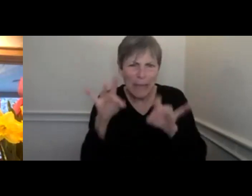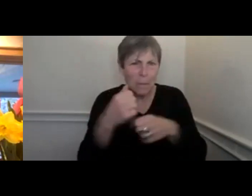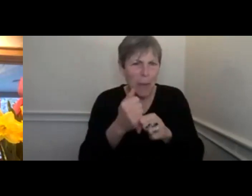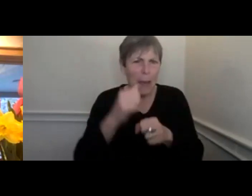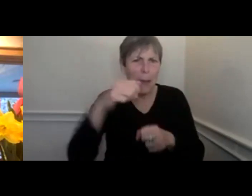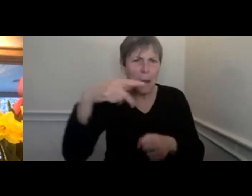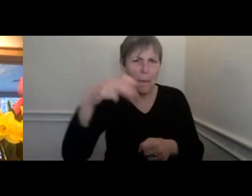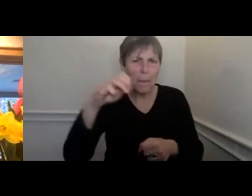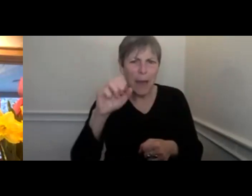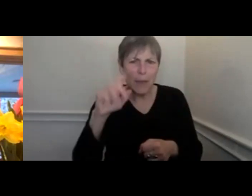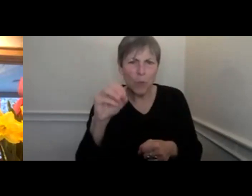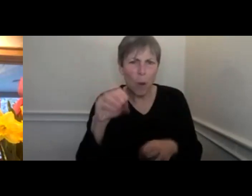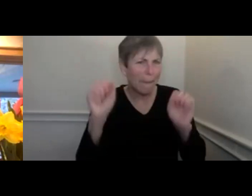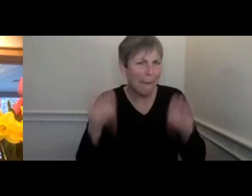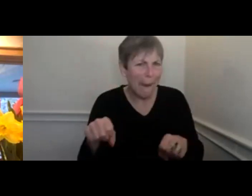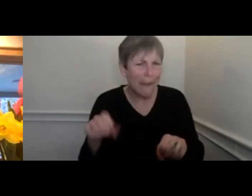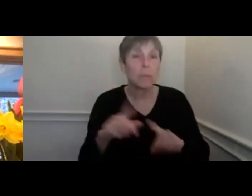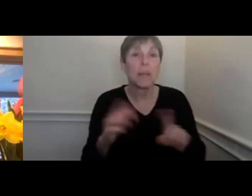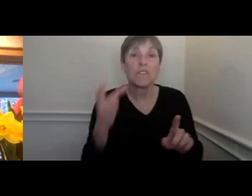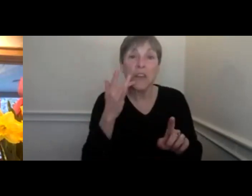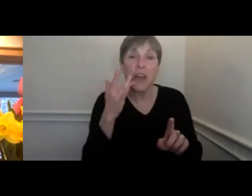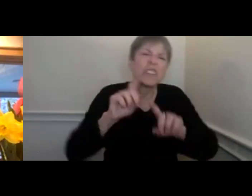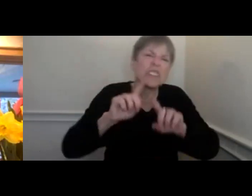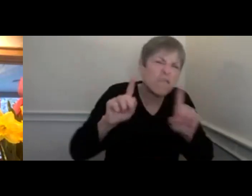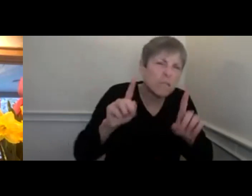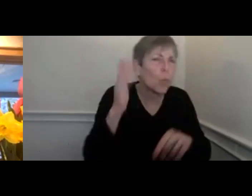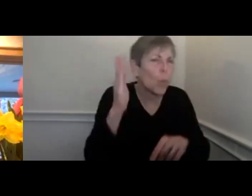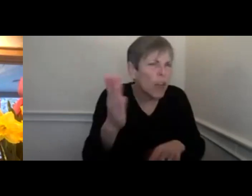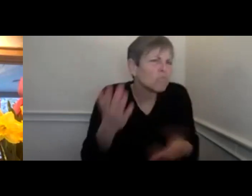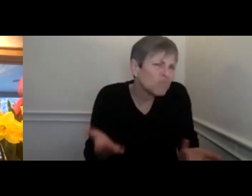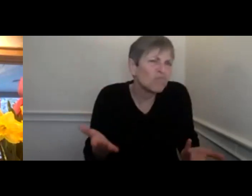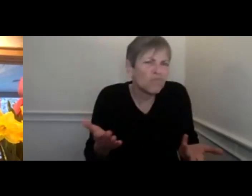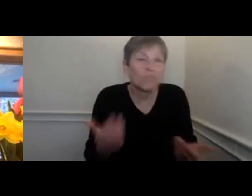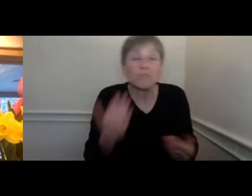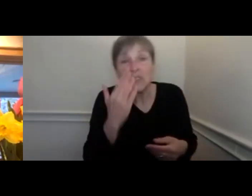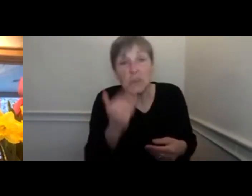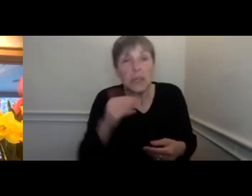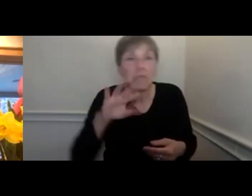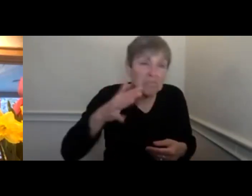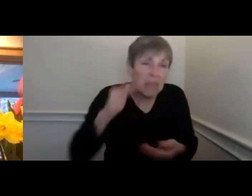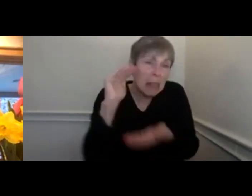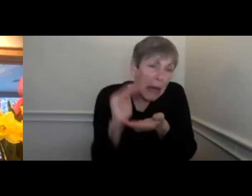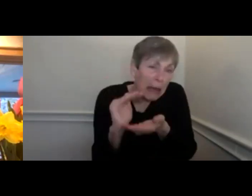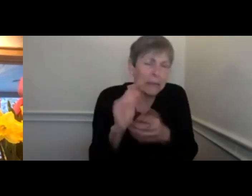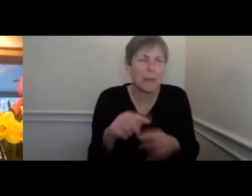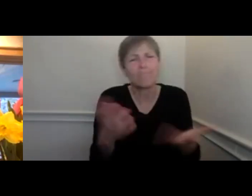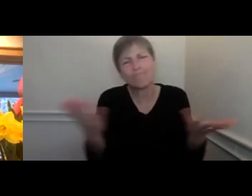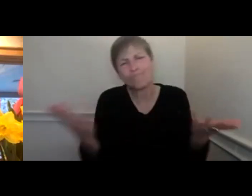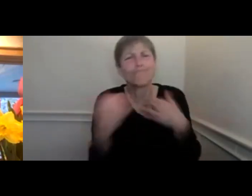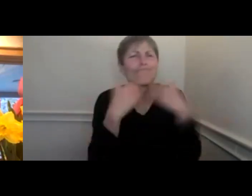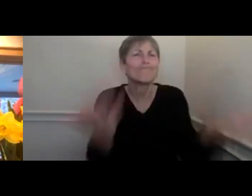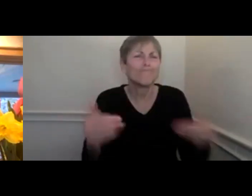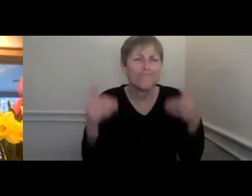can. Just know that your plant, that the flavor is a little different and not quite as sweet, but oh my gosh, just keep tasting